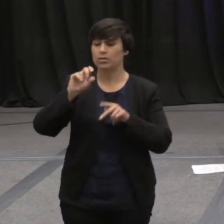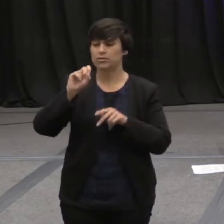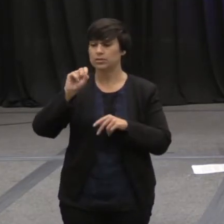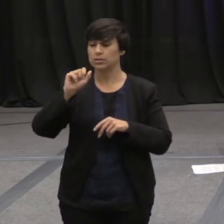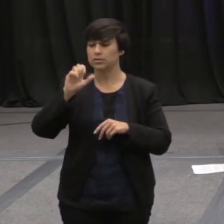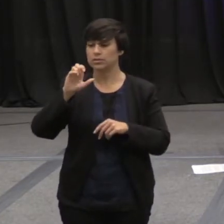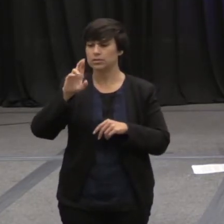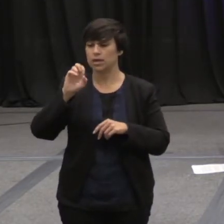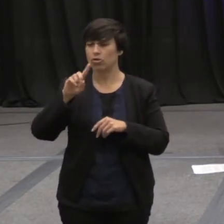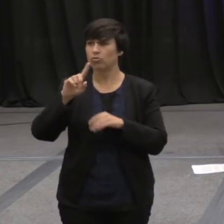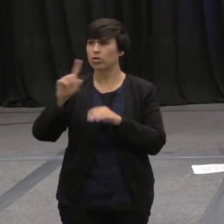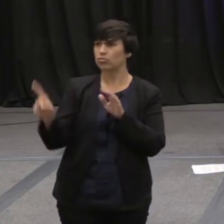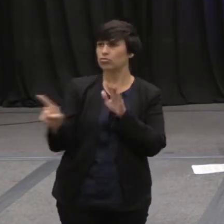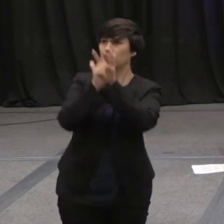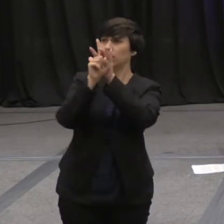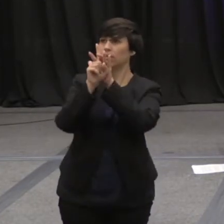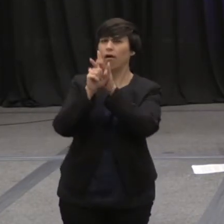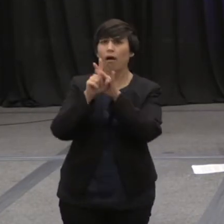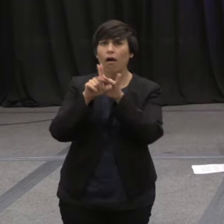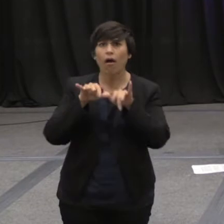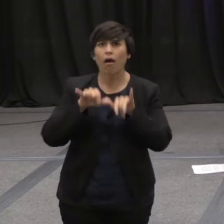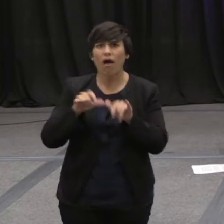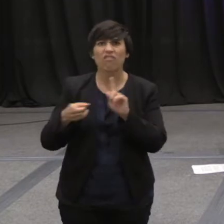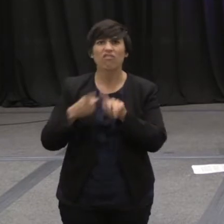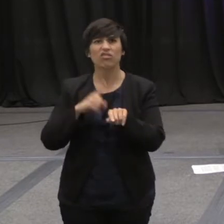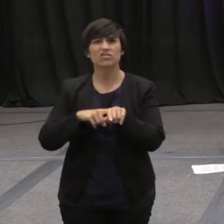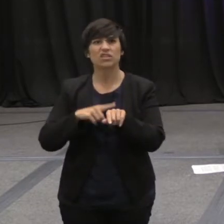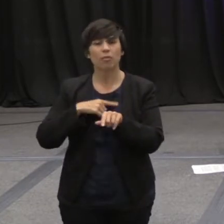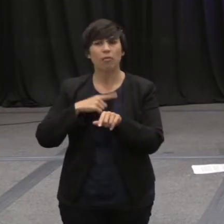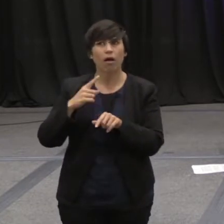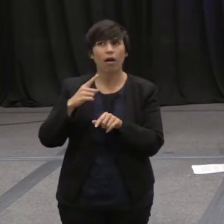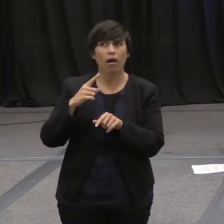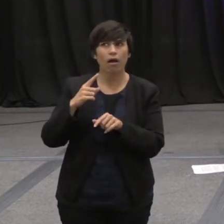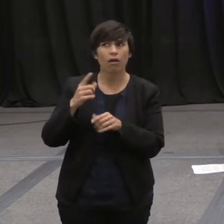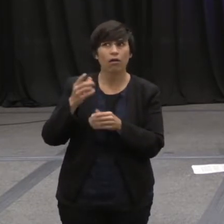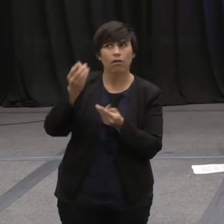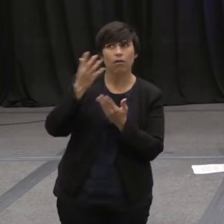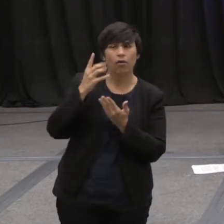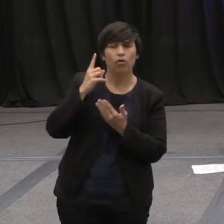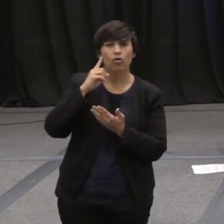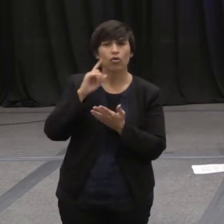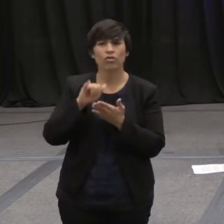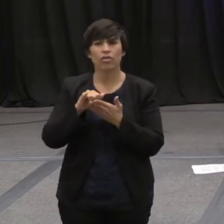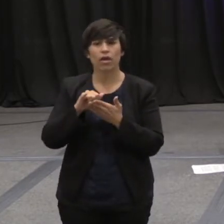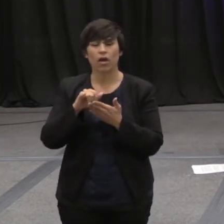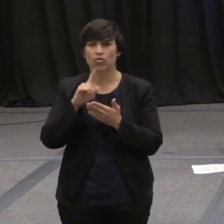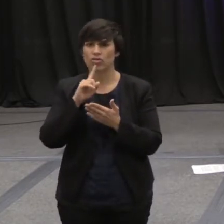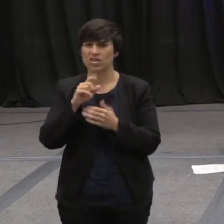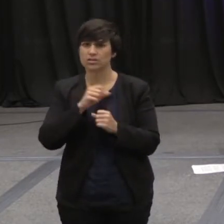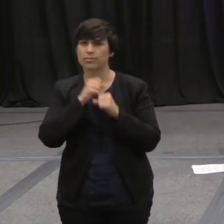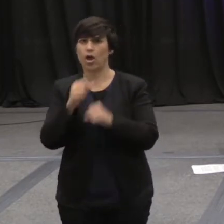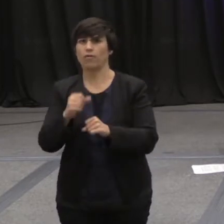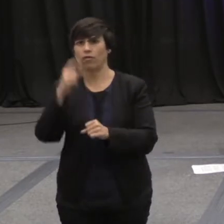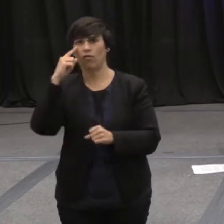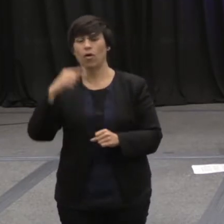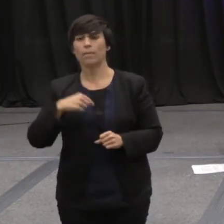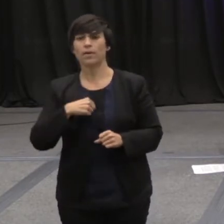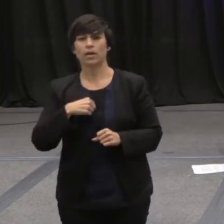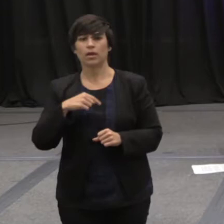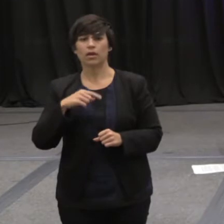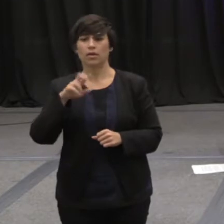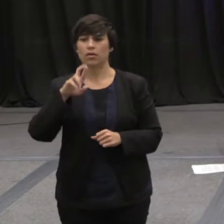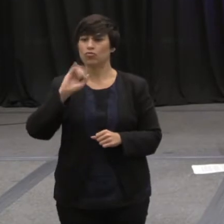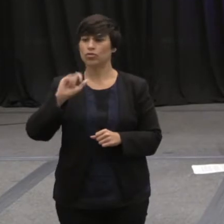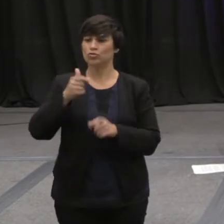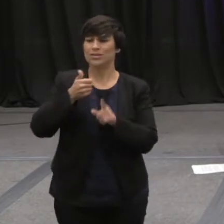Why hadn't I heard that before? It was a really, really powerful moment for me because I realized the ritual isn't sacred. You can make a ritual out of